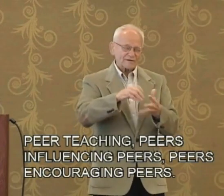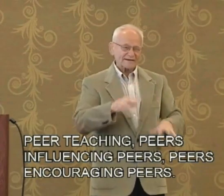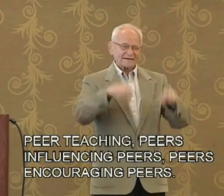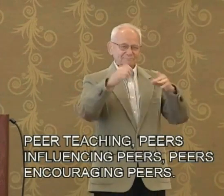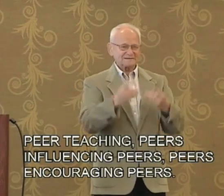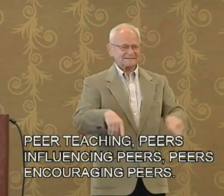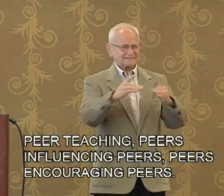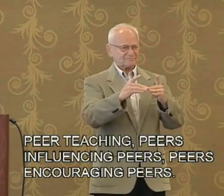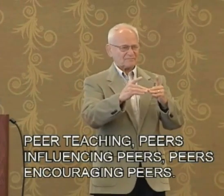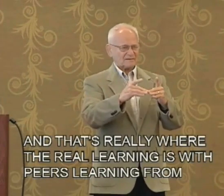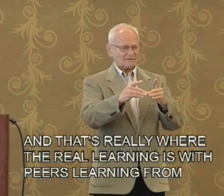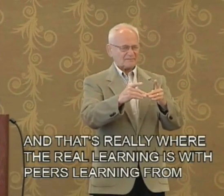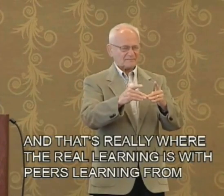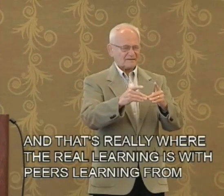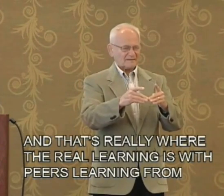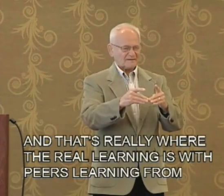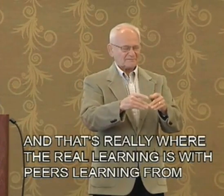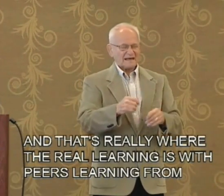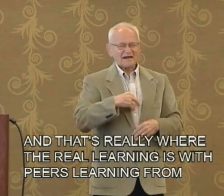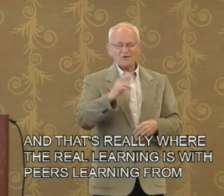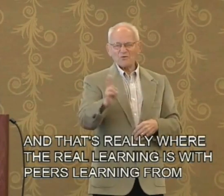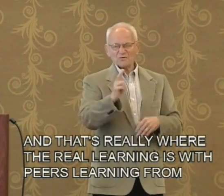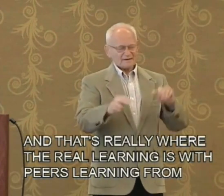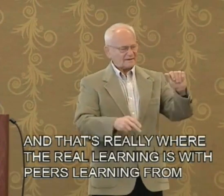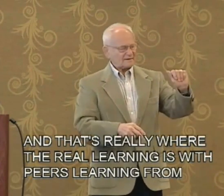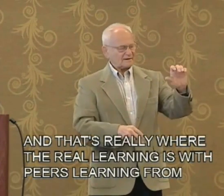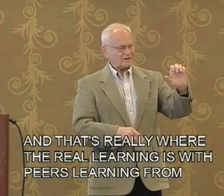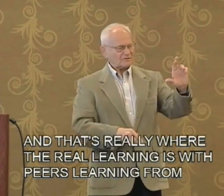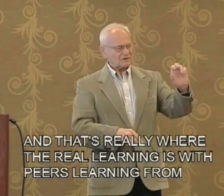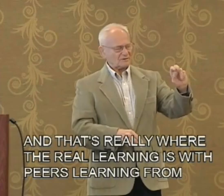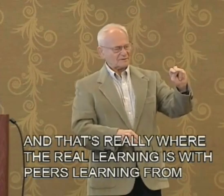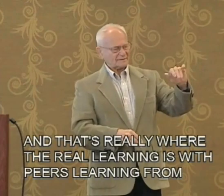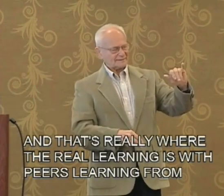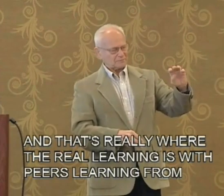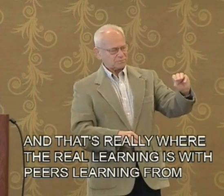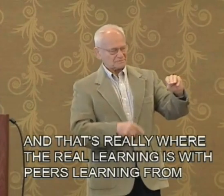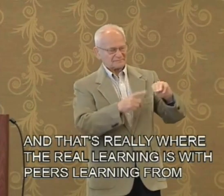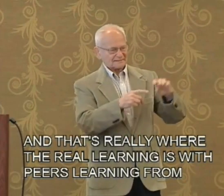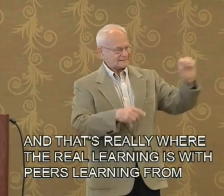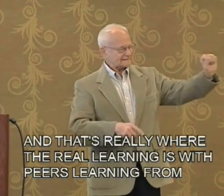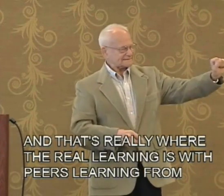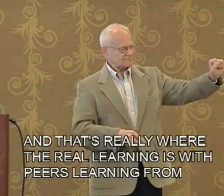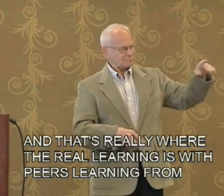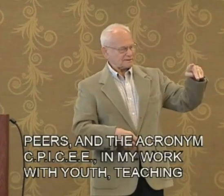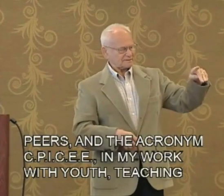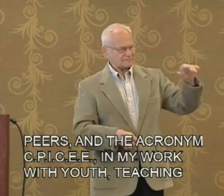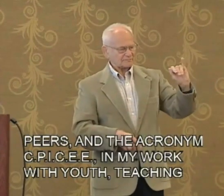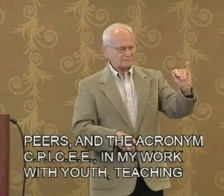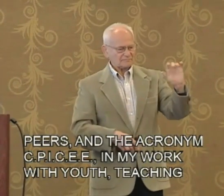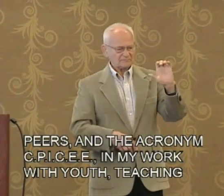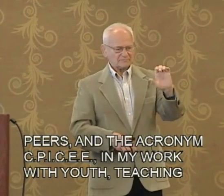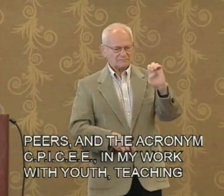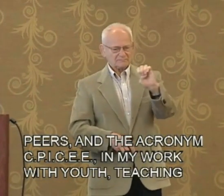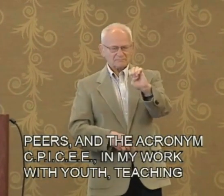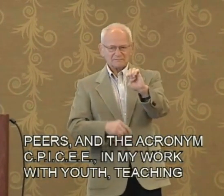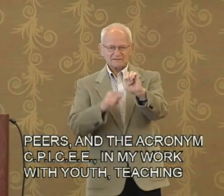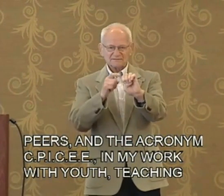And that's really where the real learning is with peers, learning from peers. And the acronym CPICE,